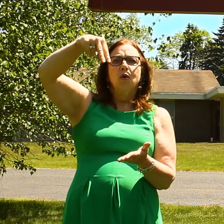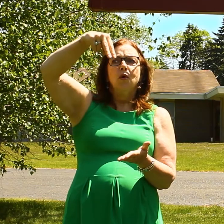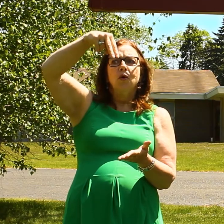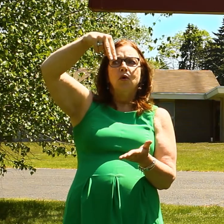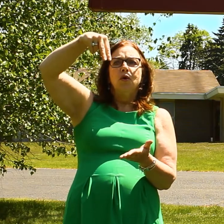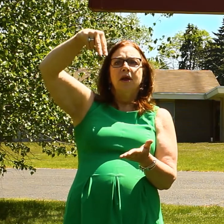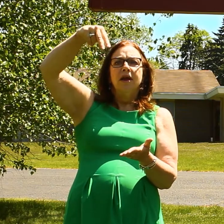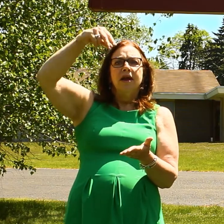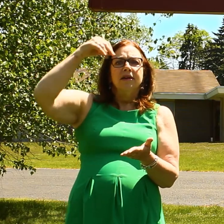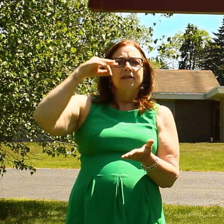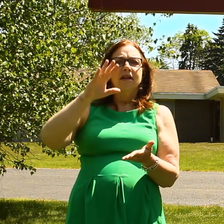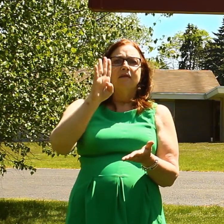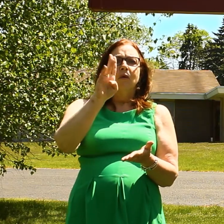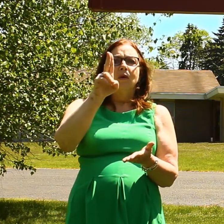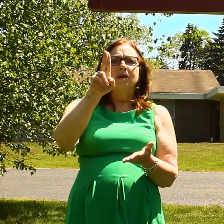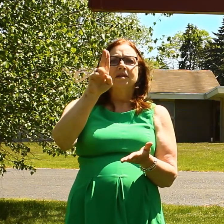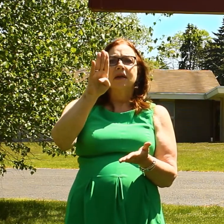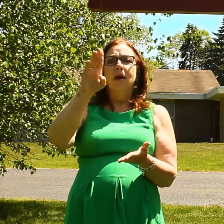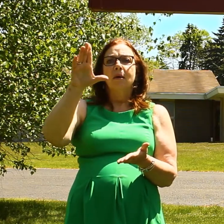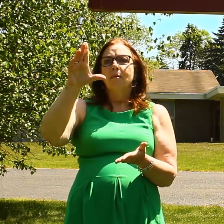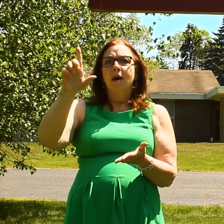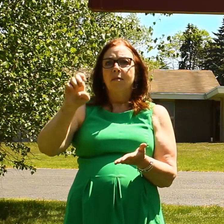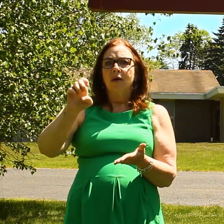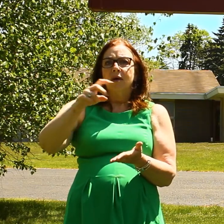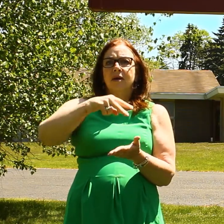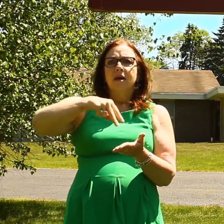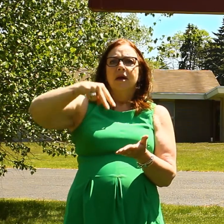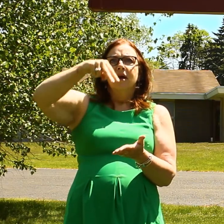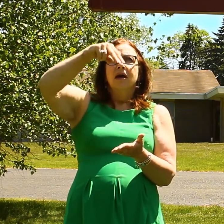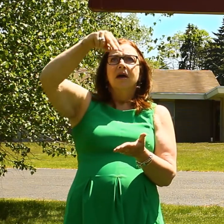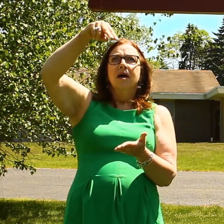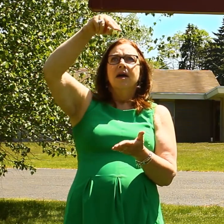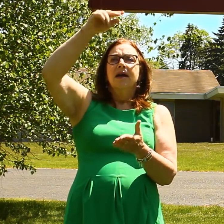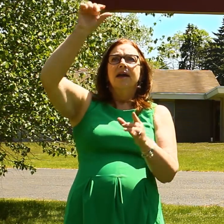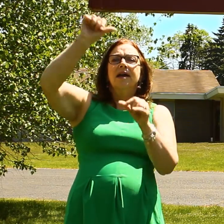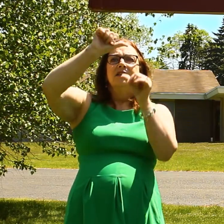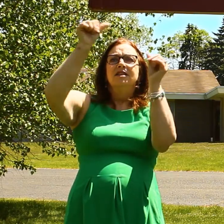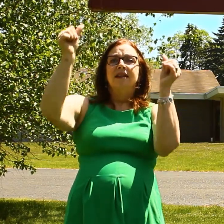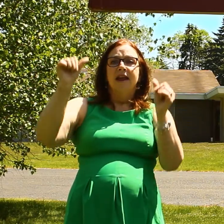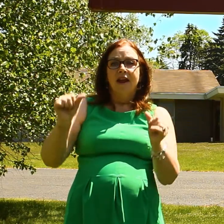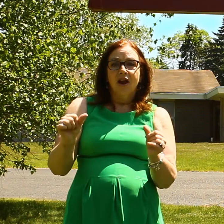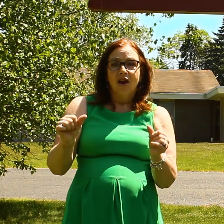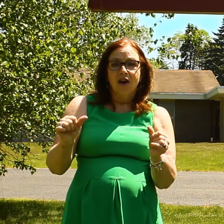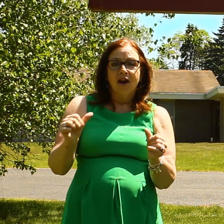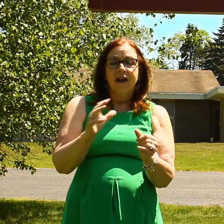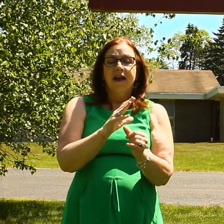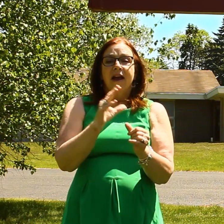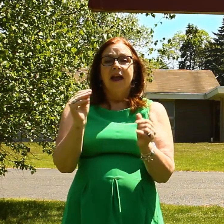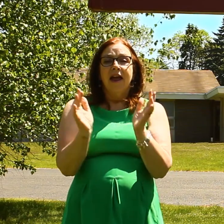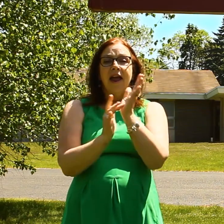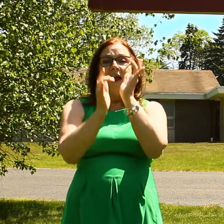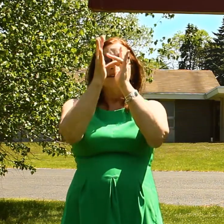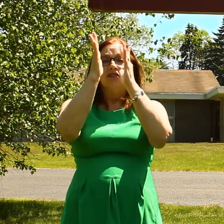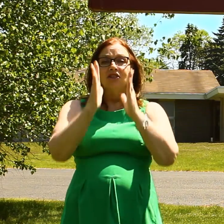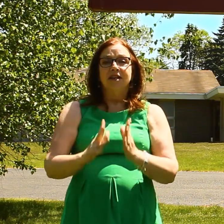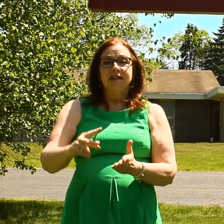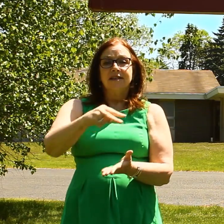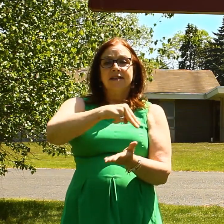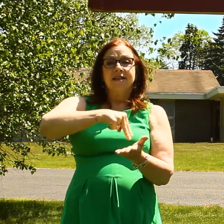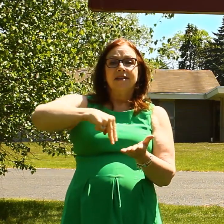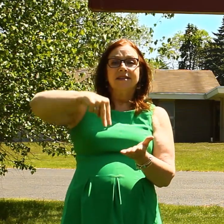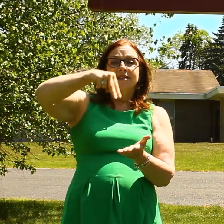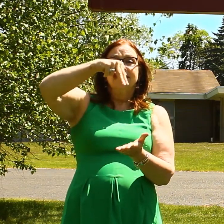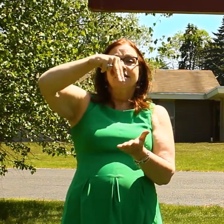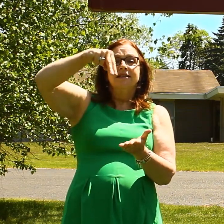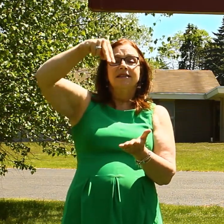a bubble up into the air. And as Jesus ascended into the